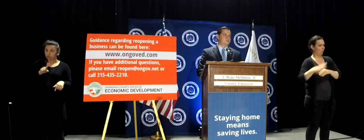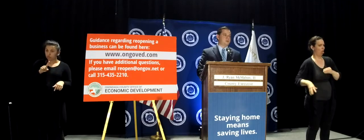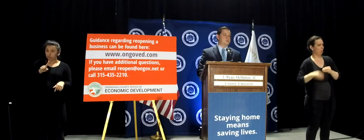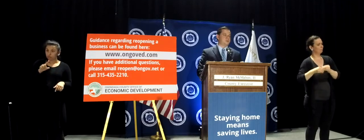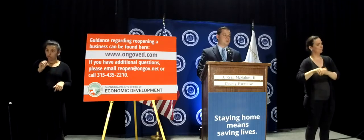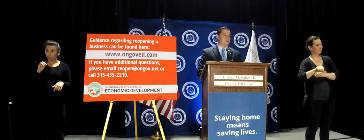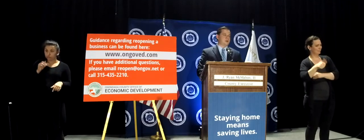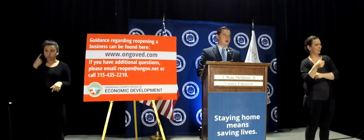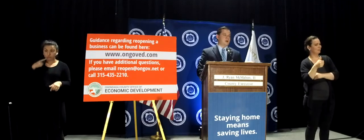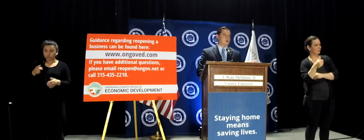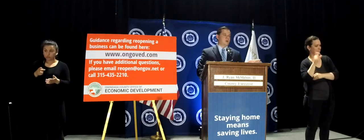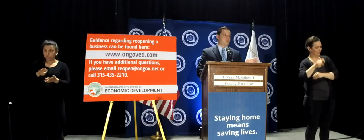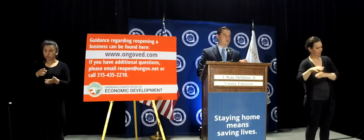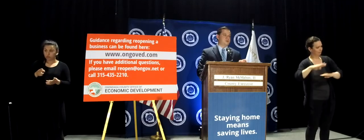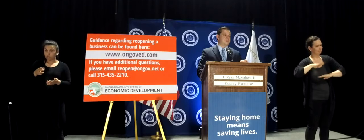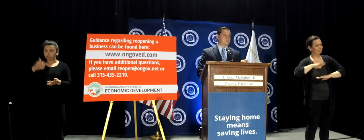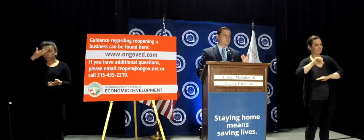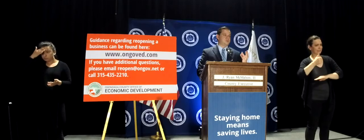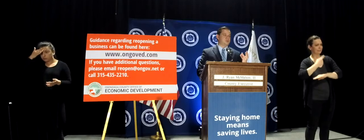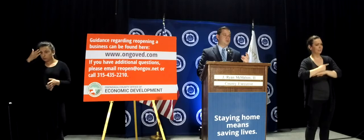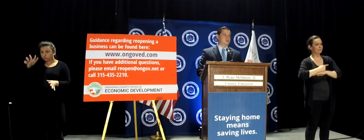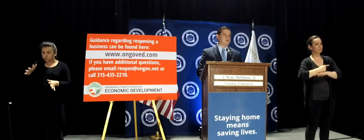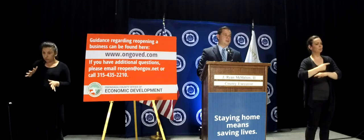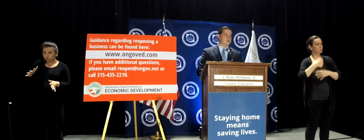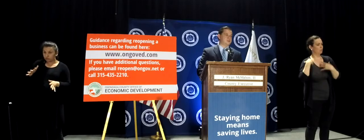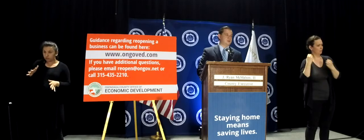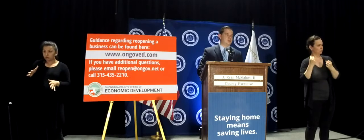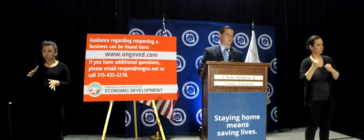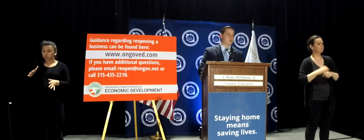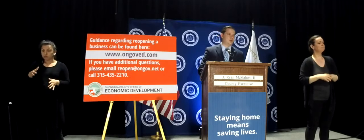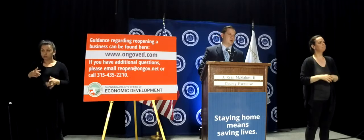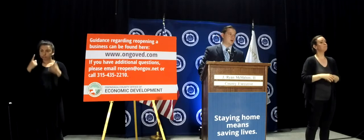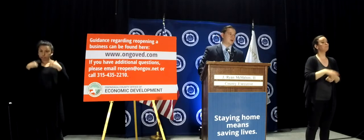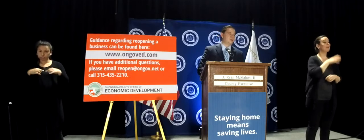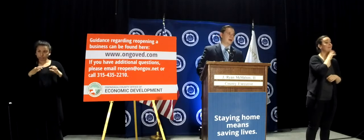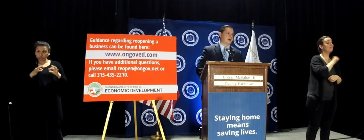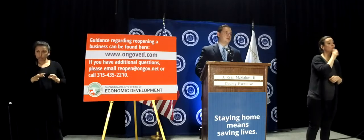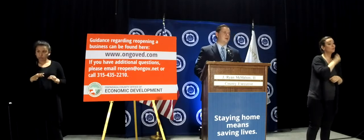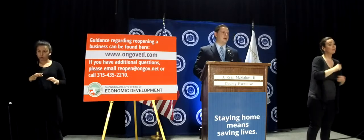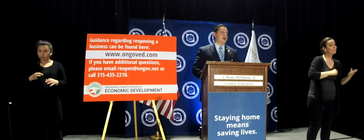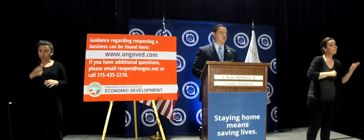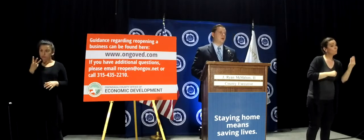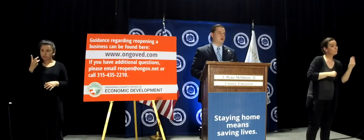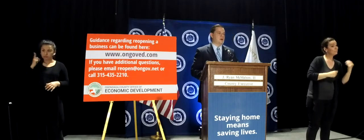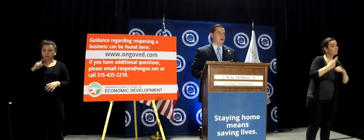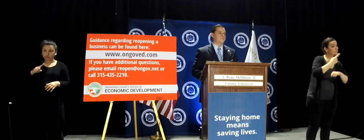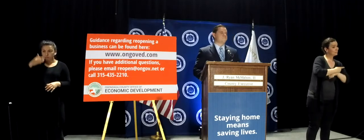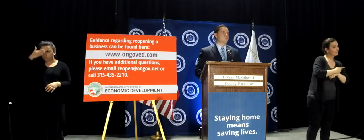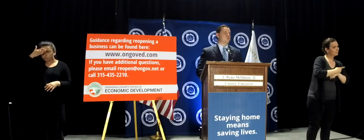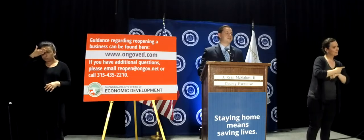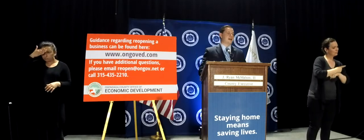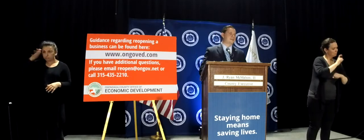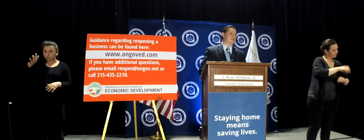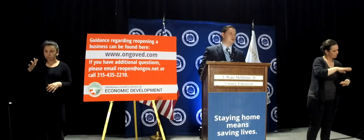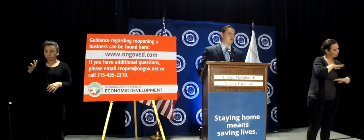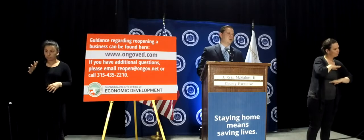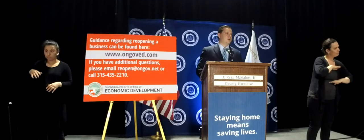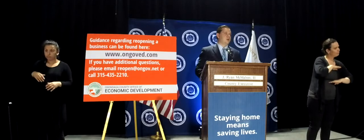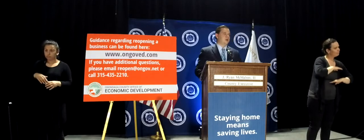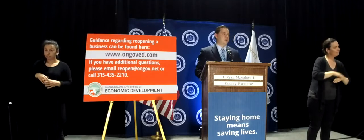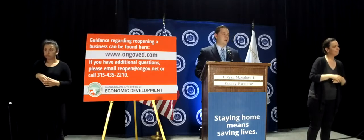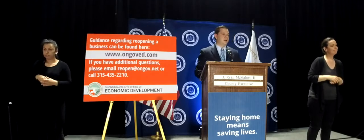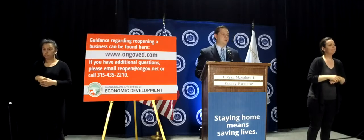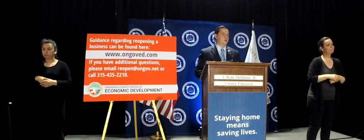no symptoms or improving symptoms, 3 straight days, no temperature. Then anyone who is not a